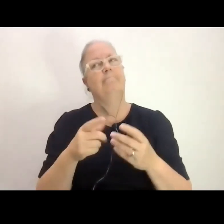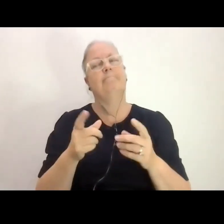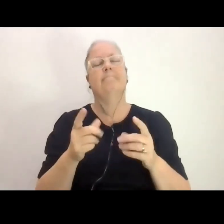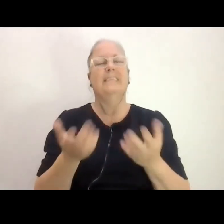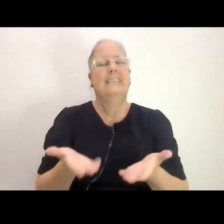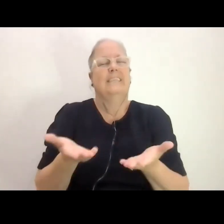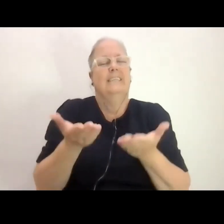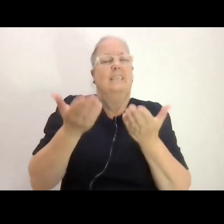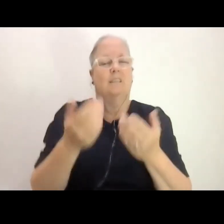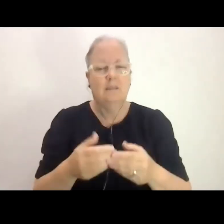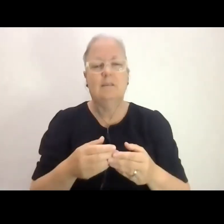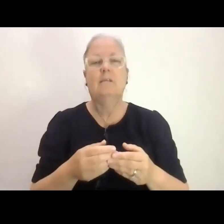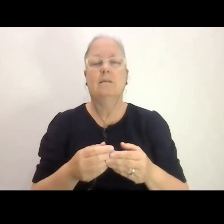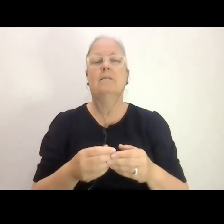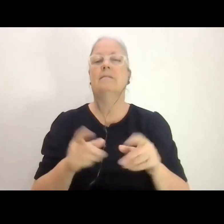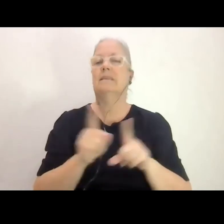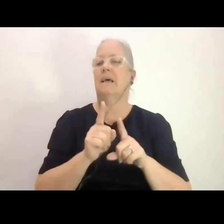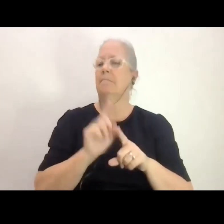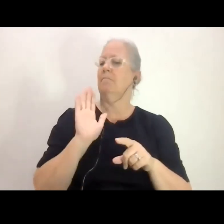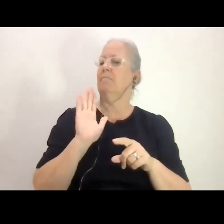called self-required health rights